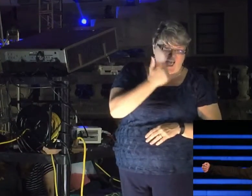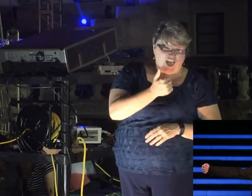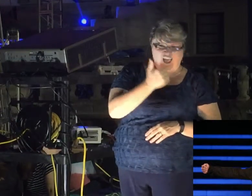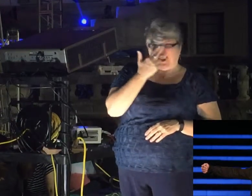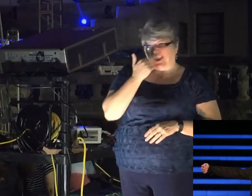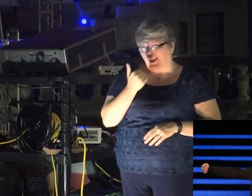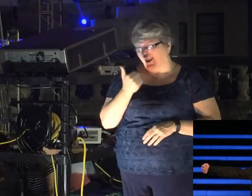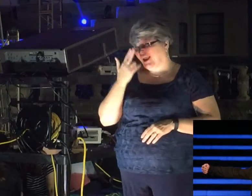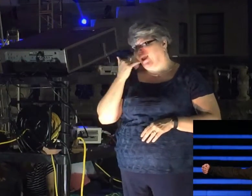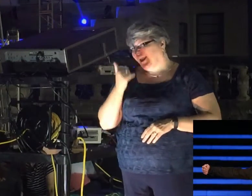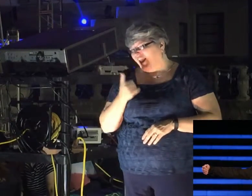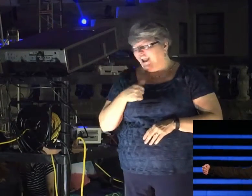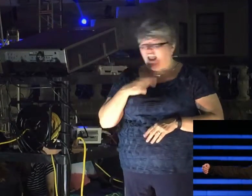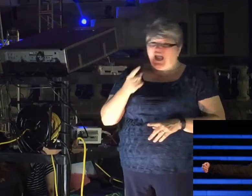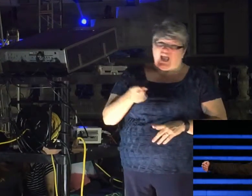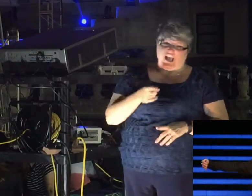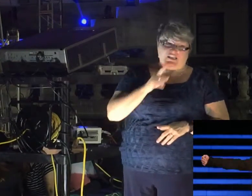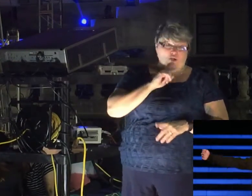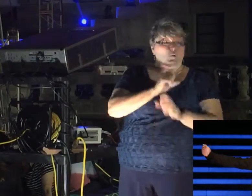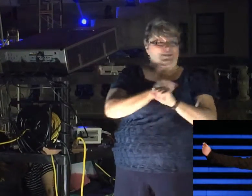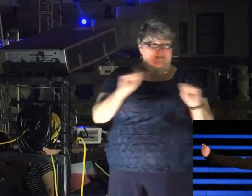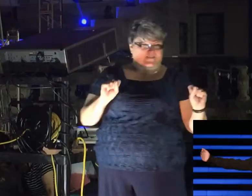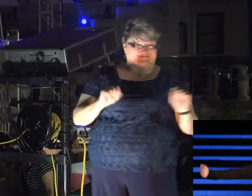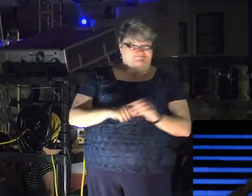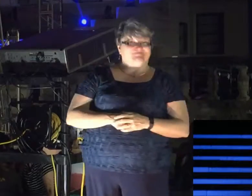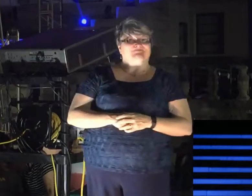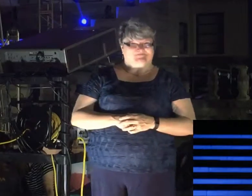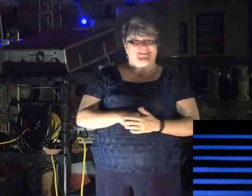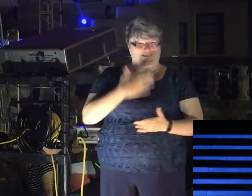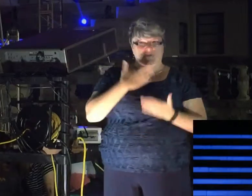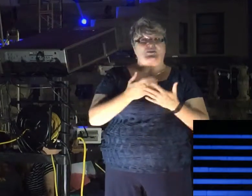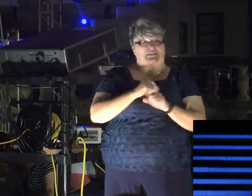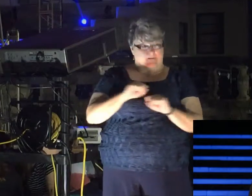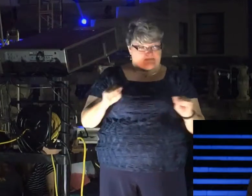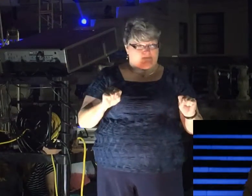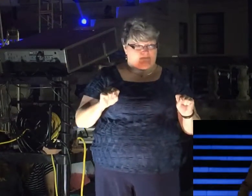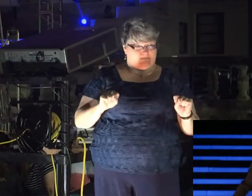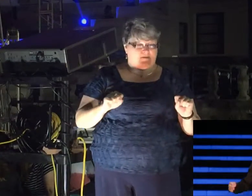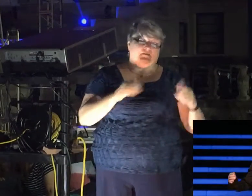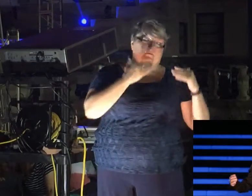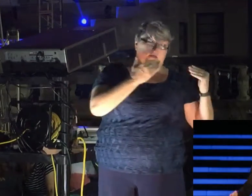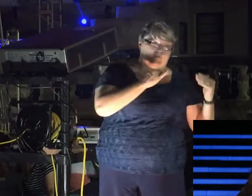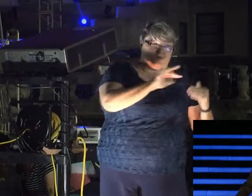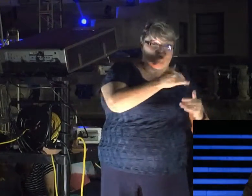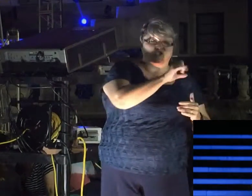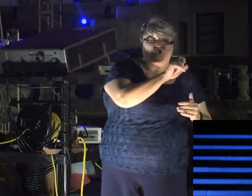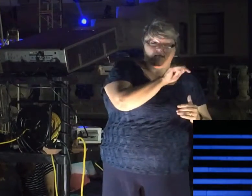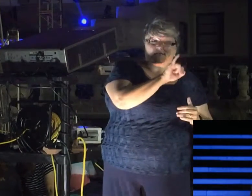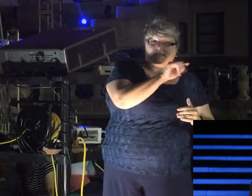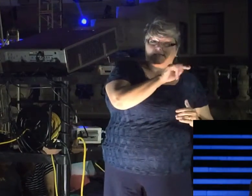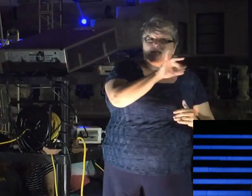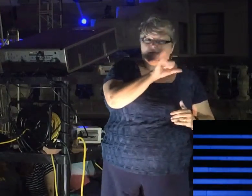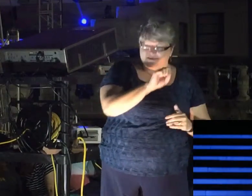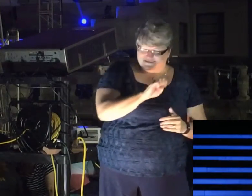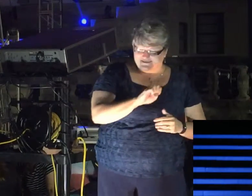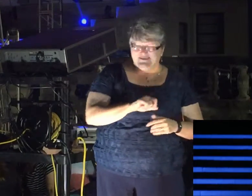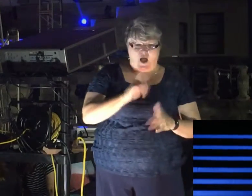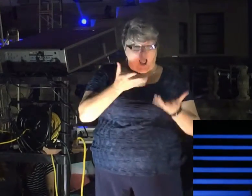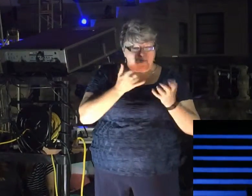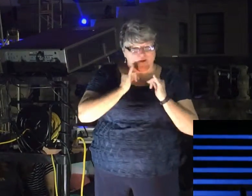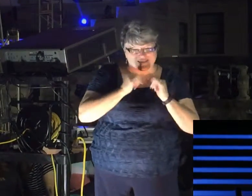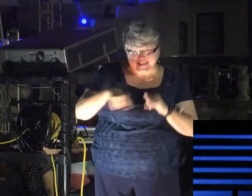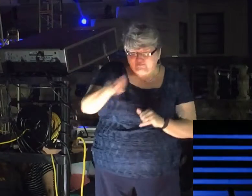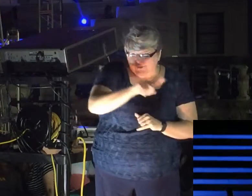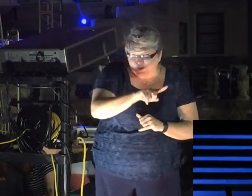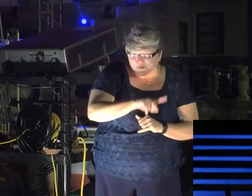so funny and so safe and so good and so great for us. And I want that for